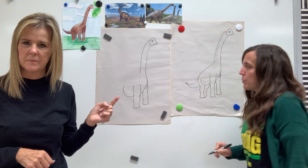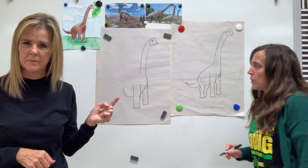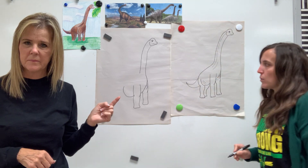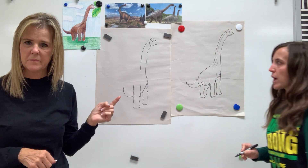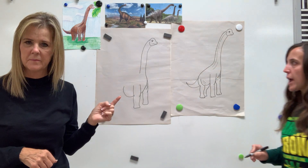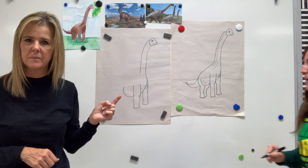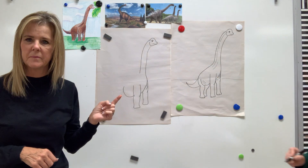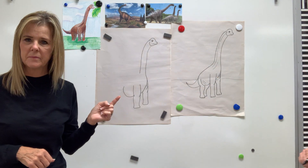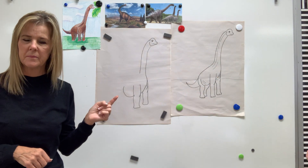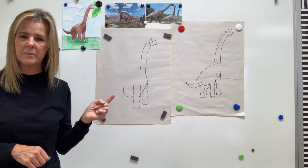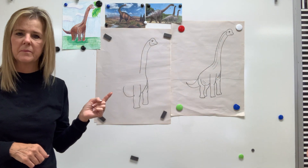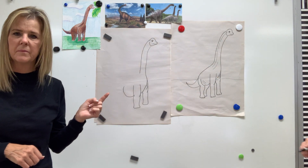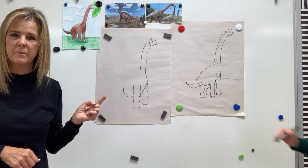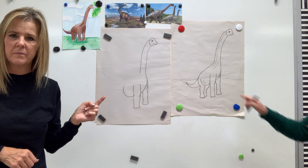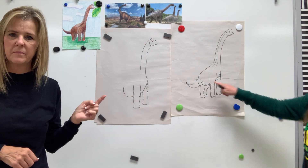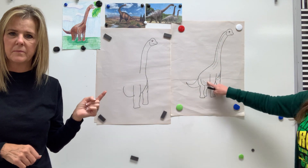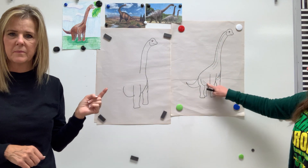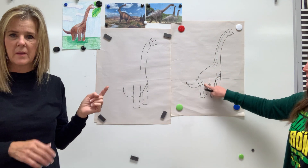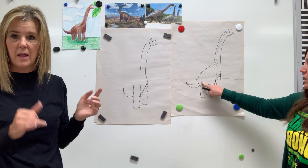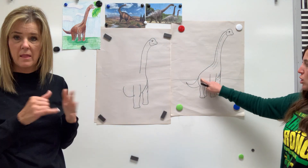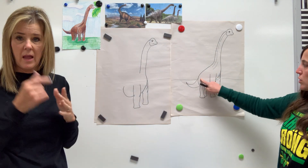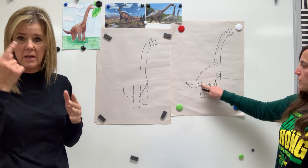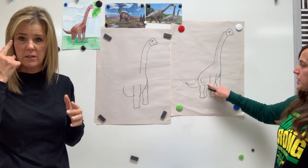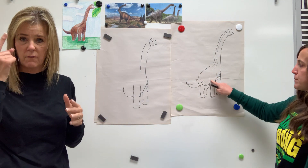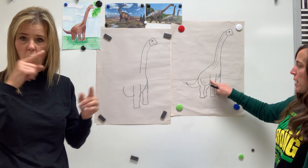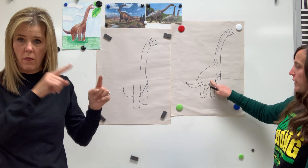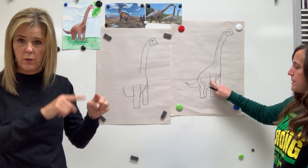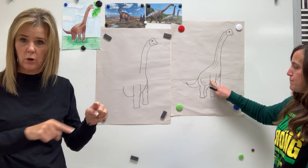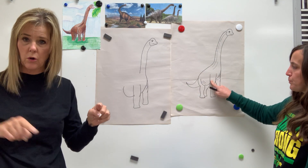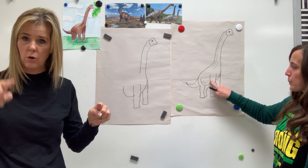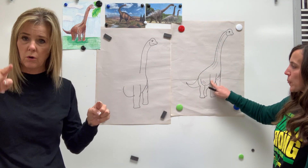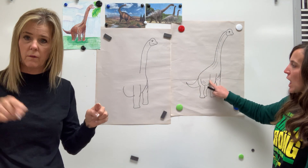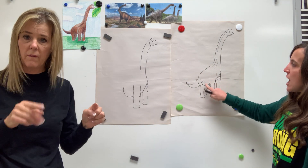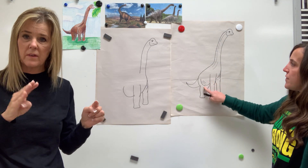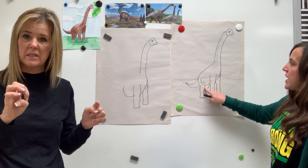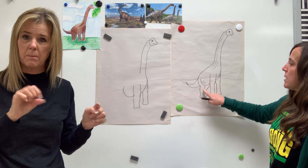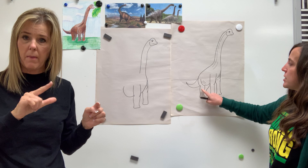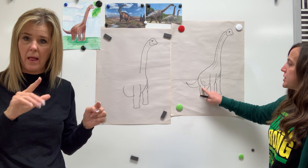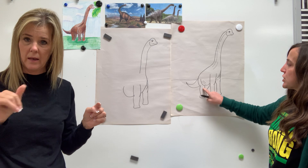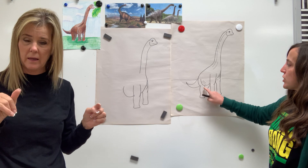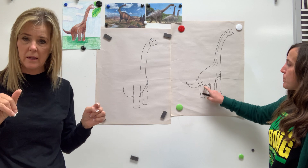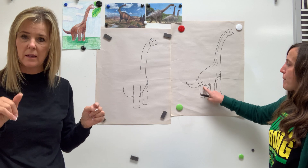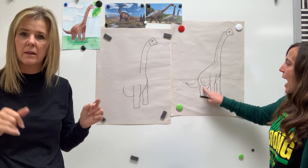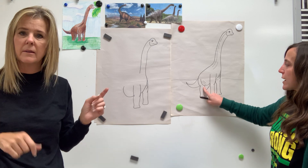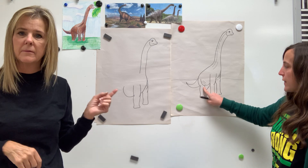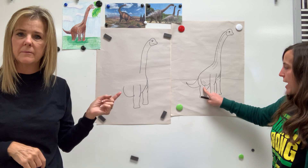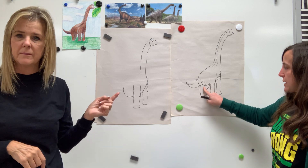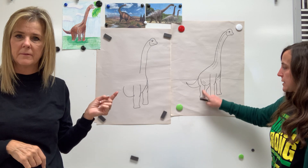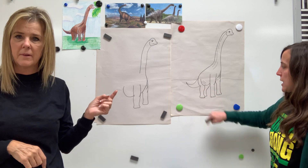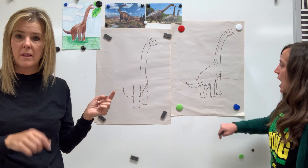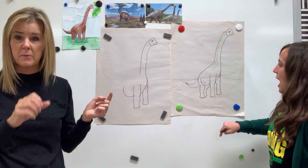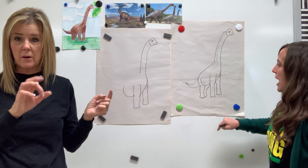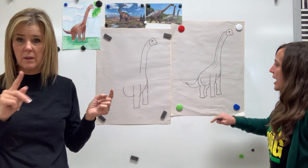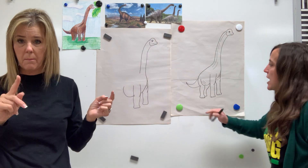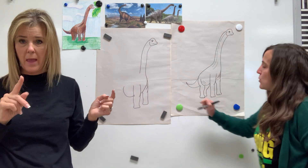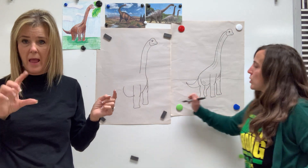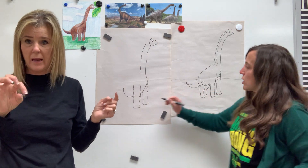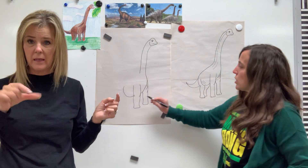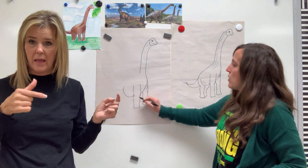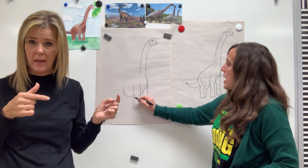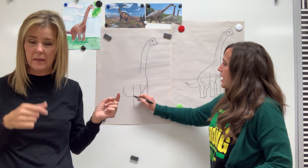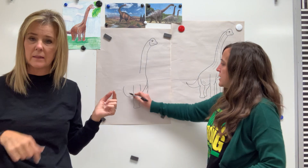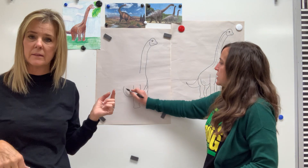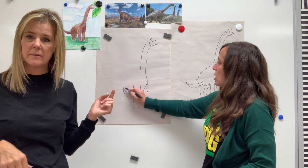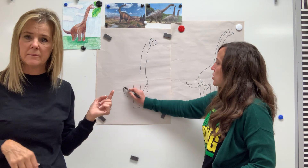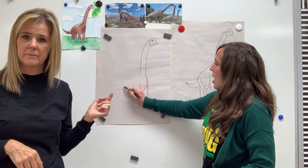up, okay? That's for the curve of his belly. Then I'm gonna start the back legs. And we're